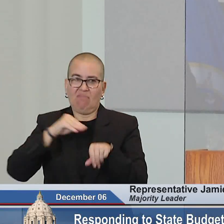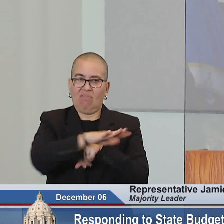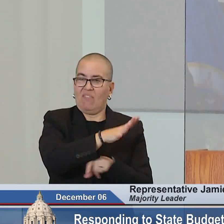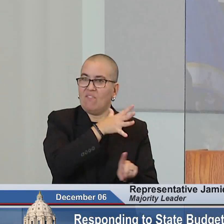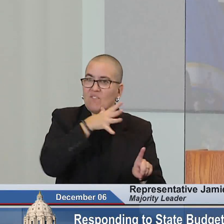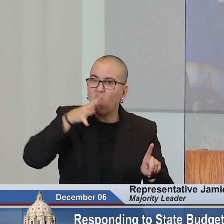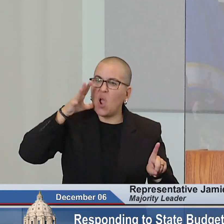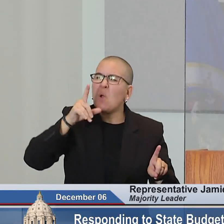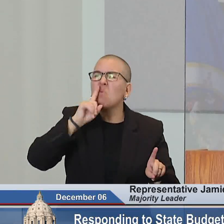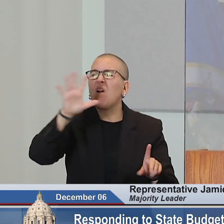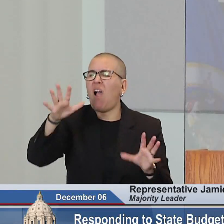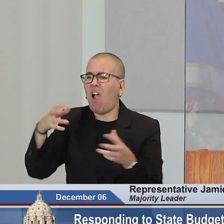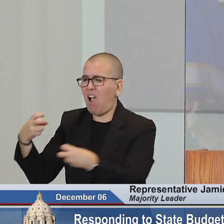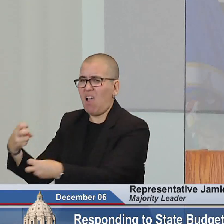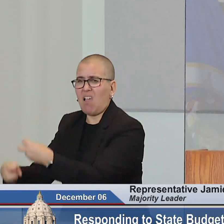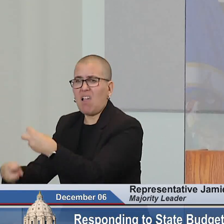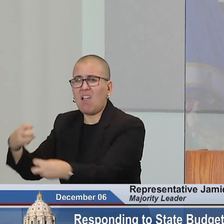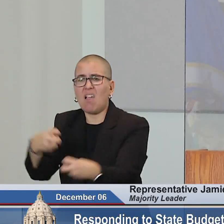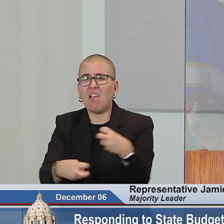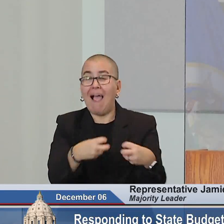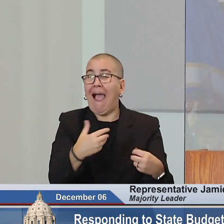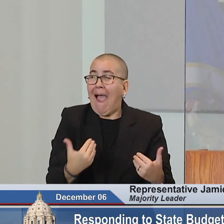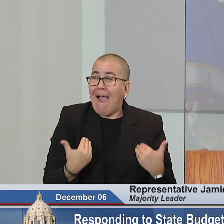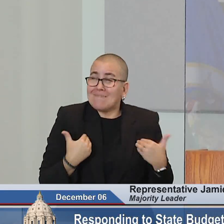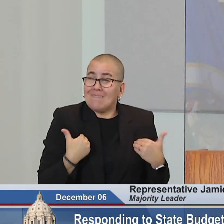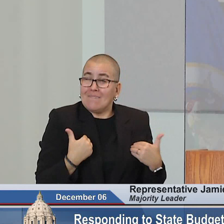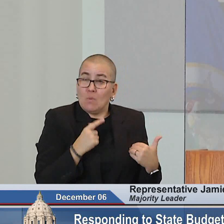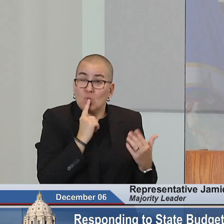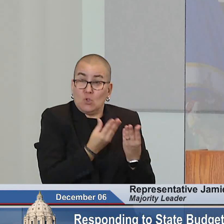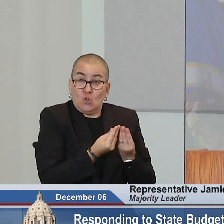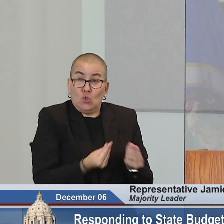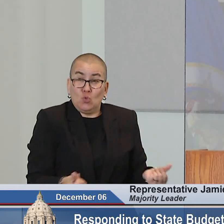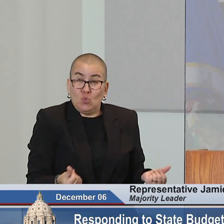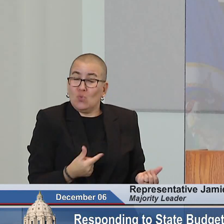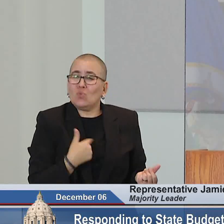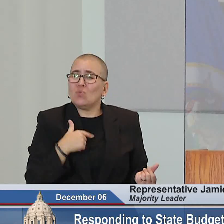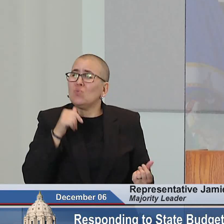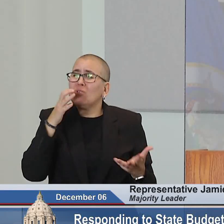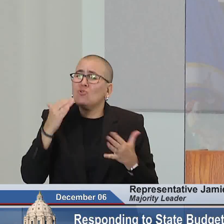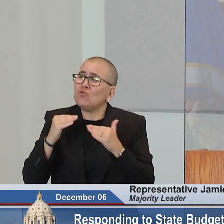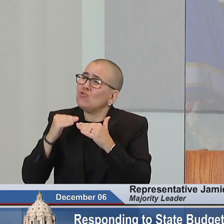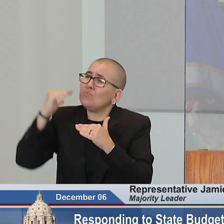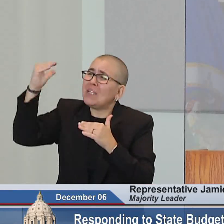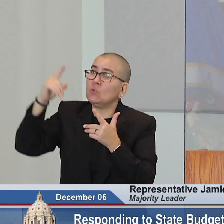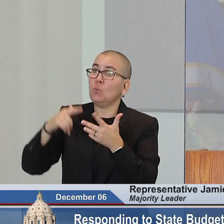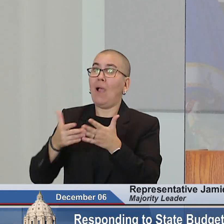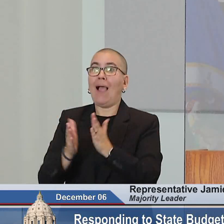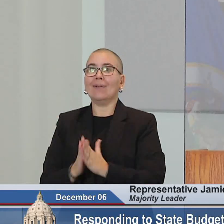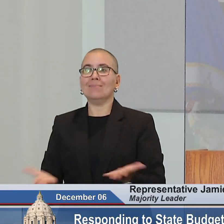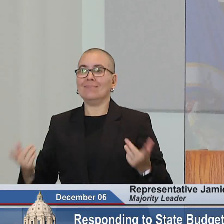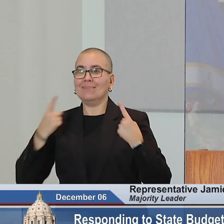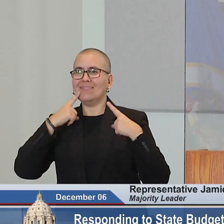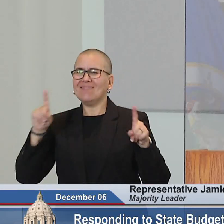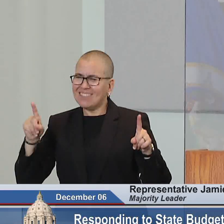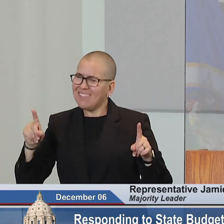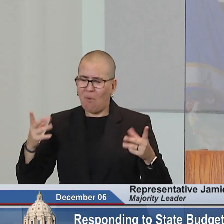solutions, too. It's not too much to ask to have the prosperity and this surplus be shared equitably.